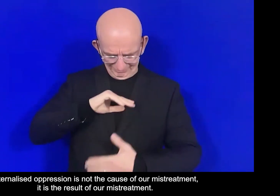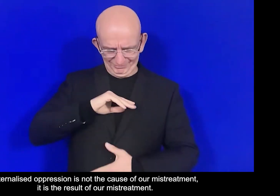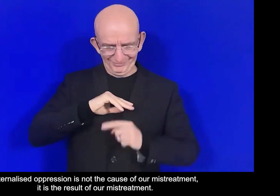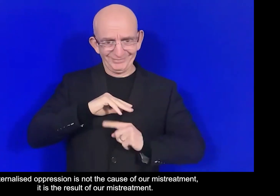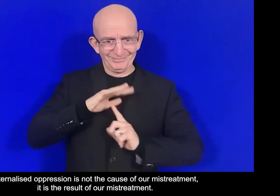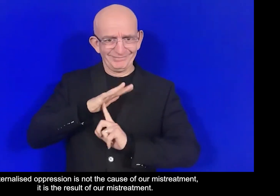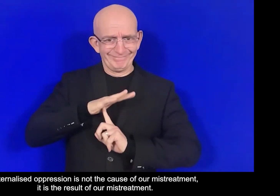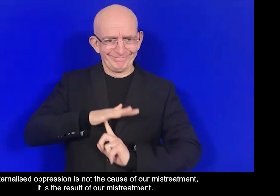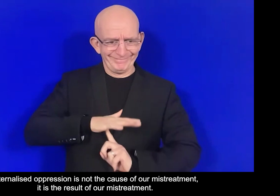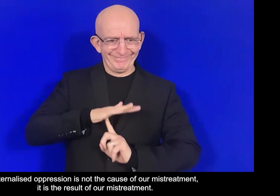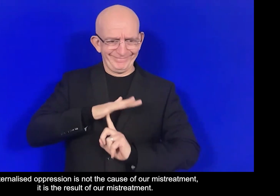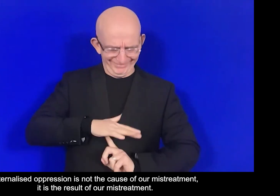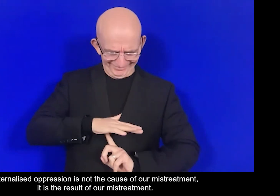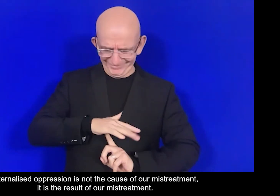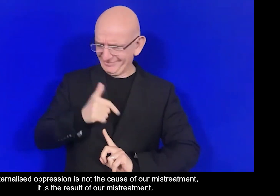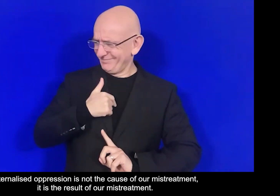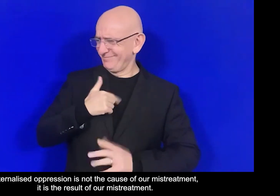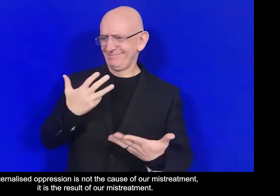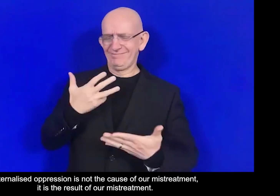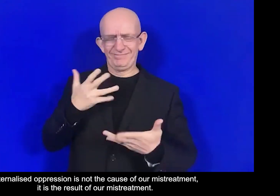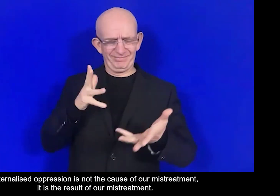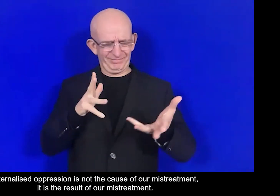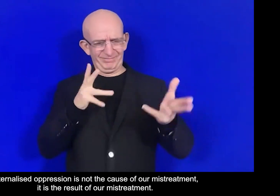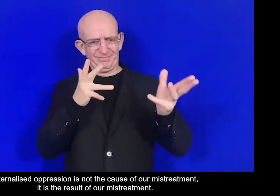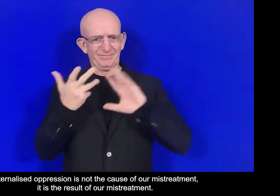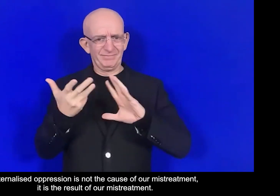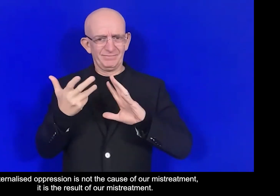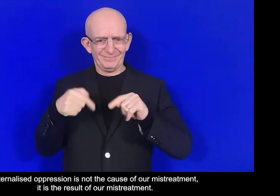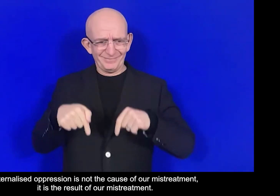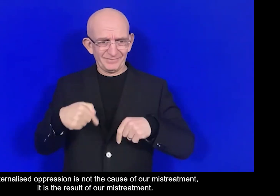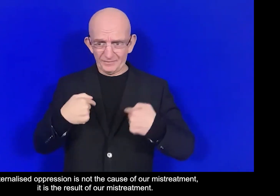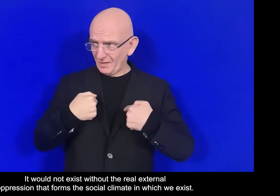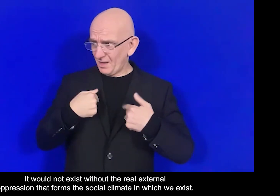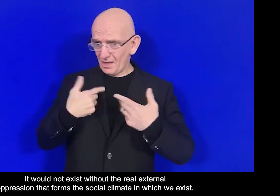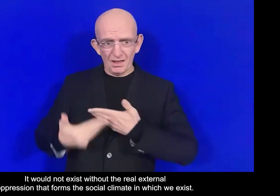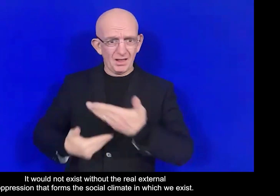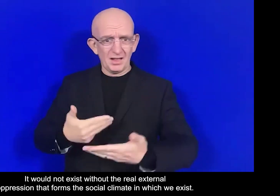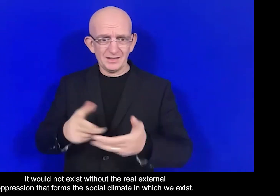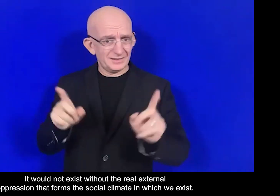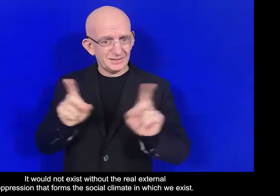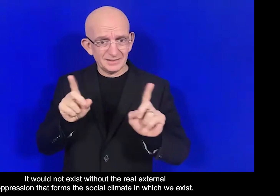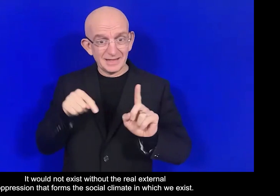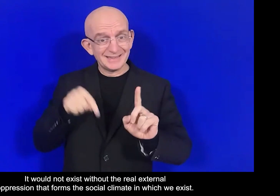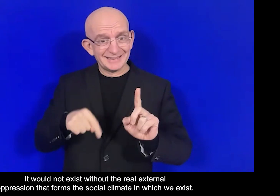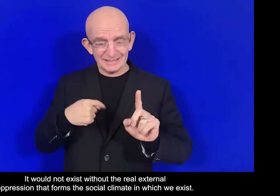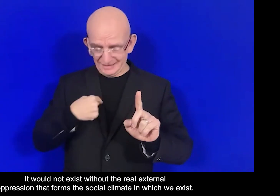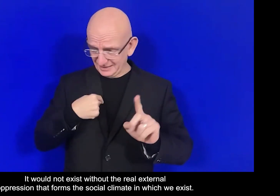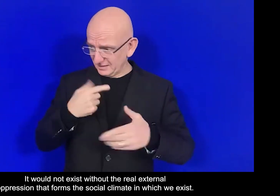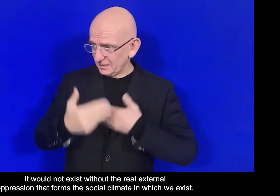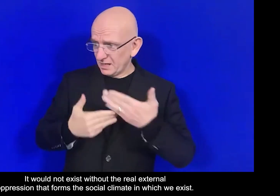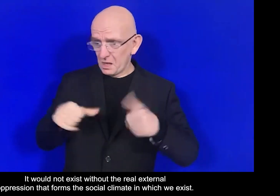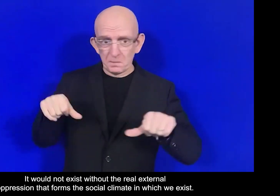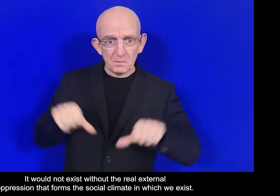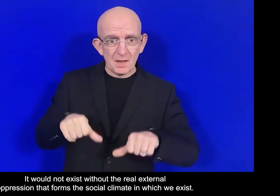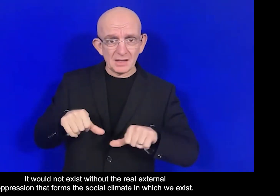is the result of our mistreatment. It would not exist without